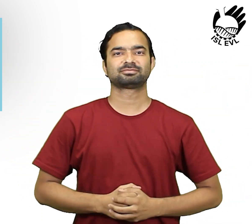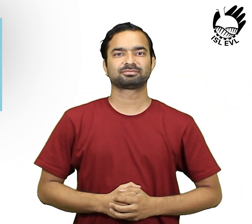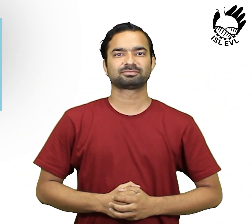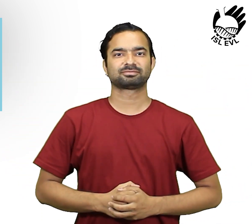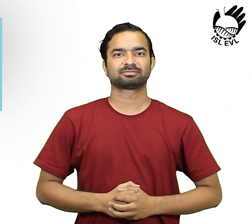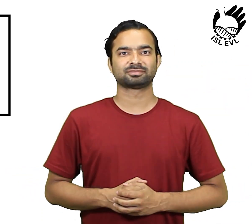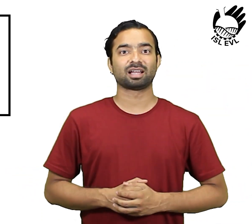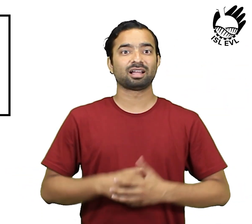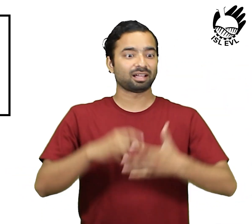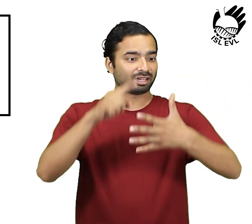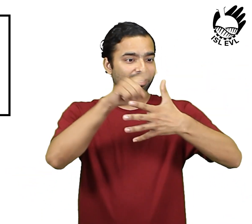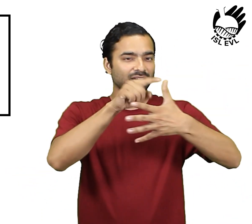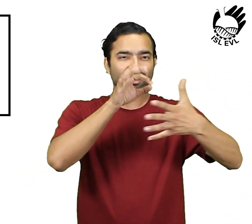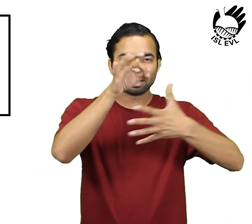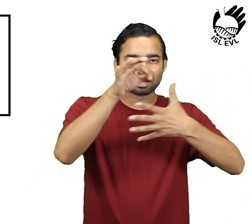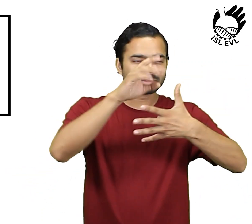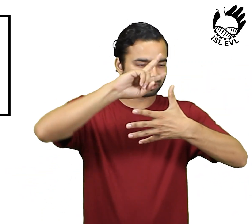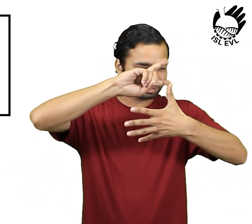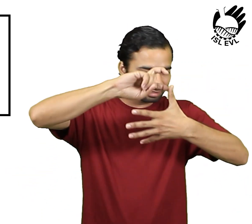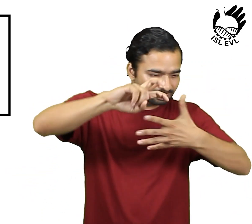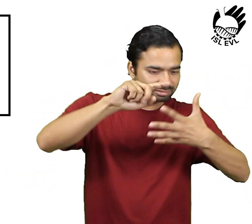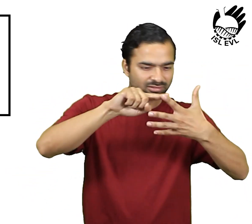Gather the data for all 5 samples and record these